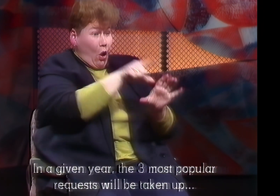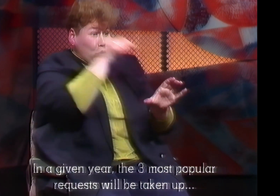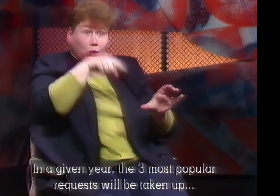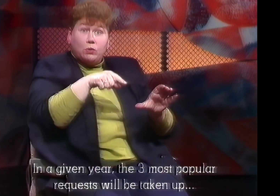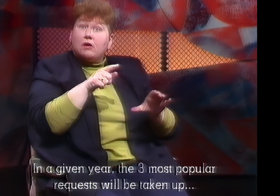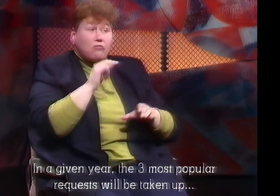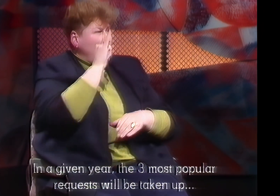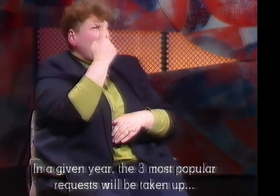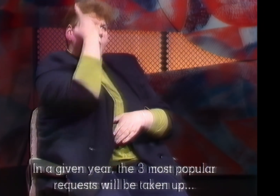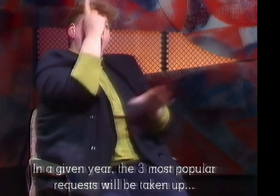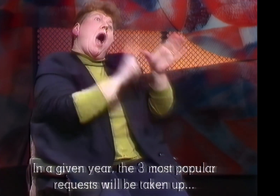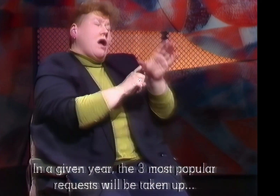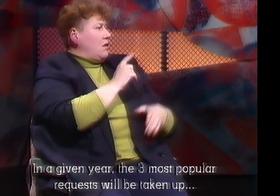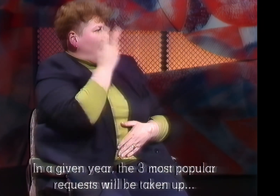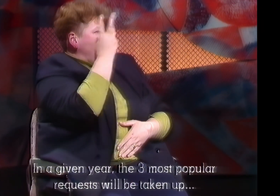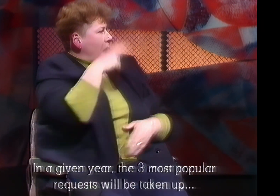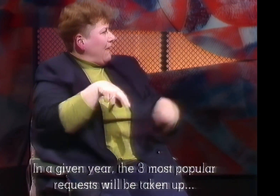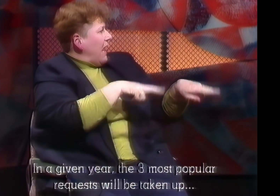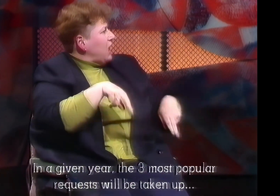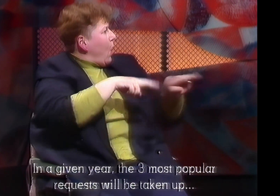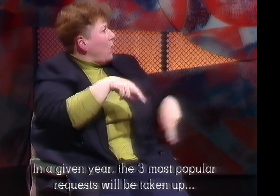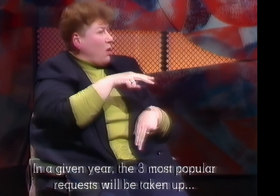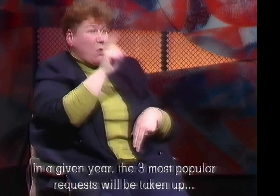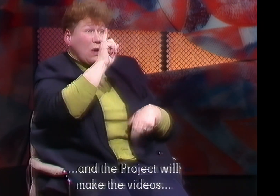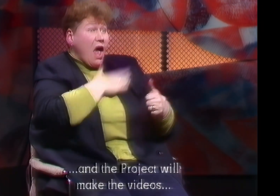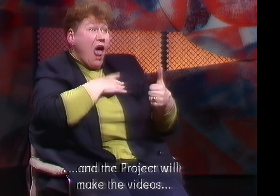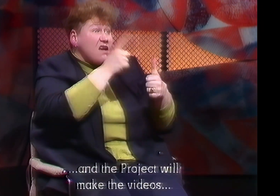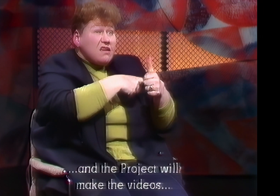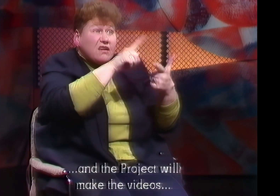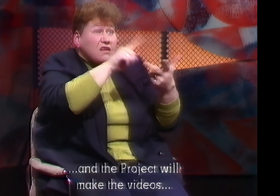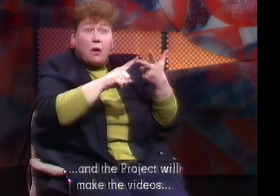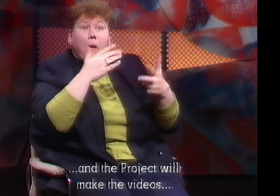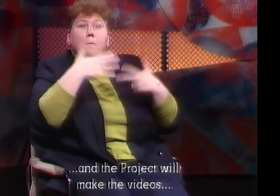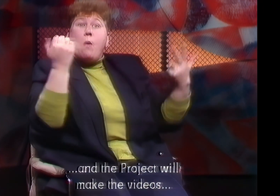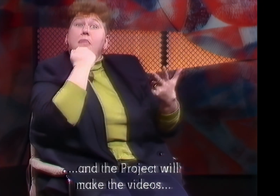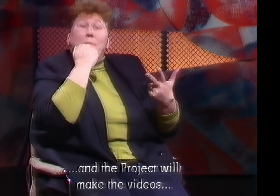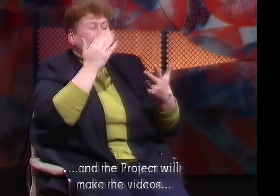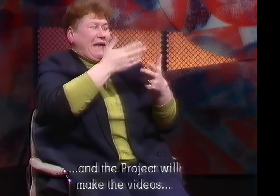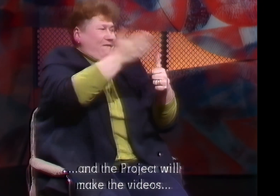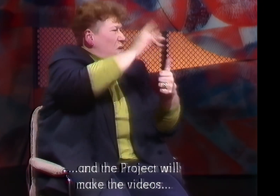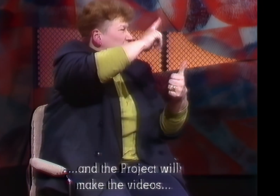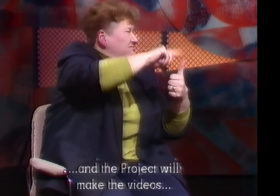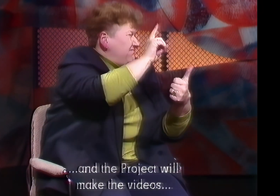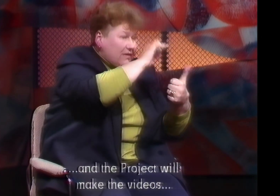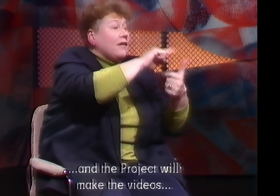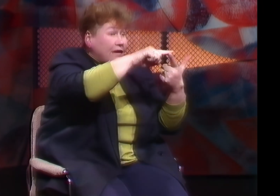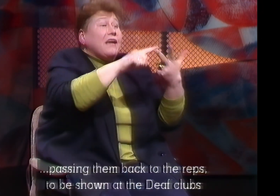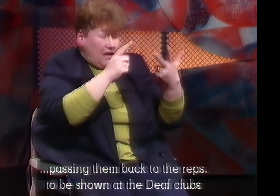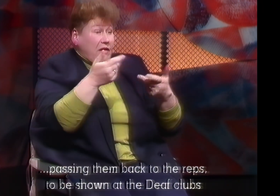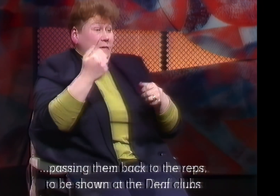3 most popular requests will be taken up, and the project will research and make the videos, passing them